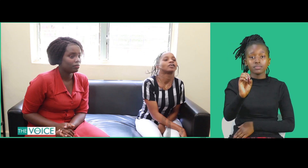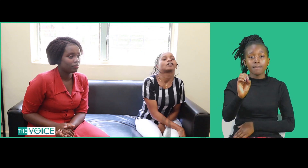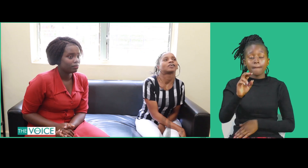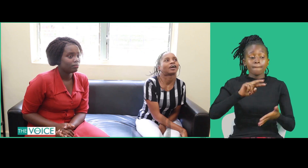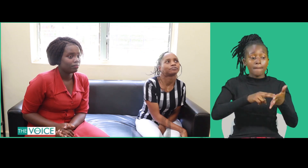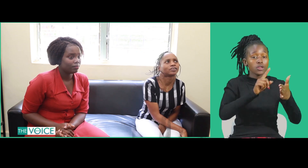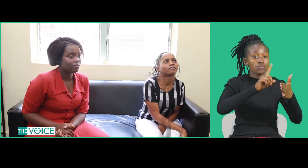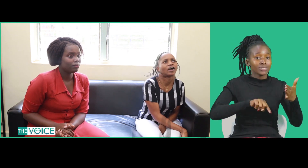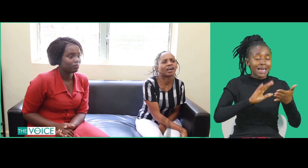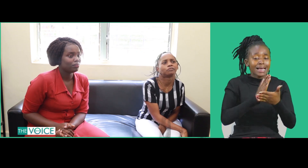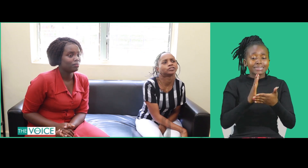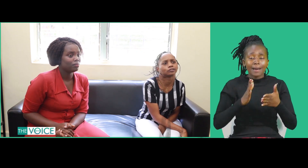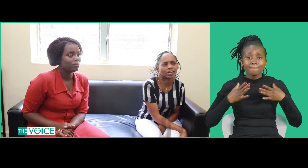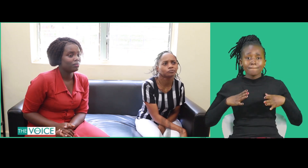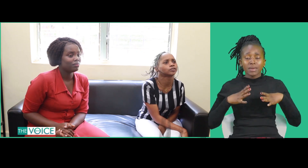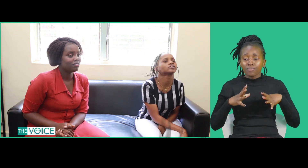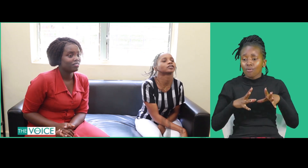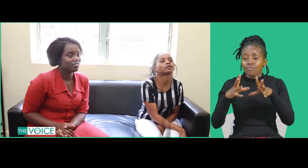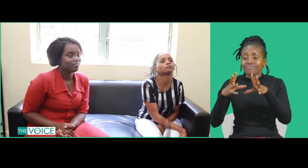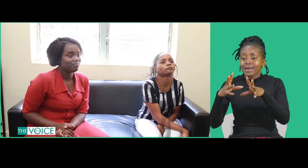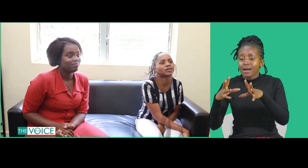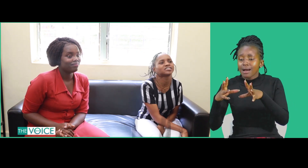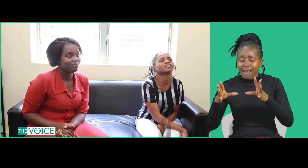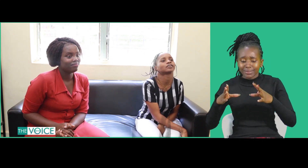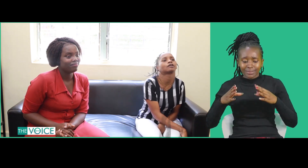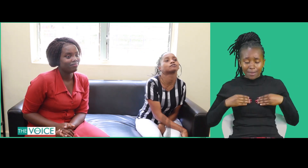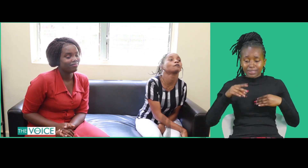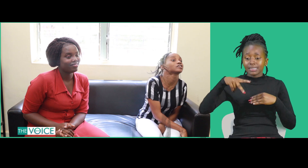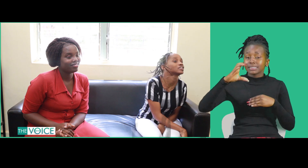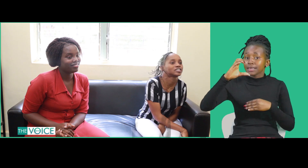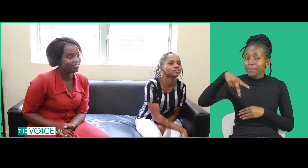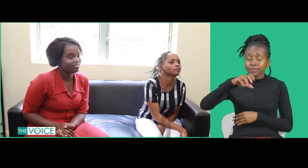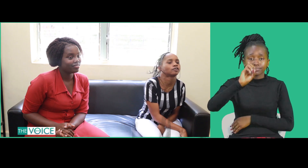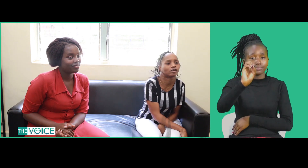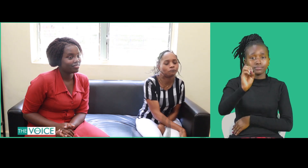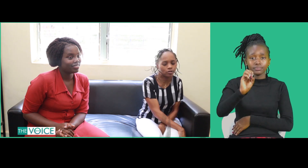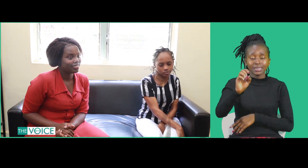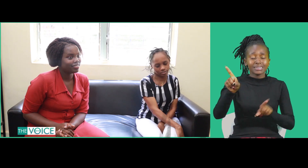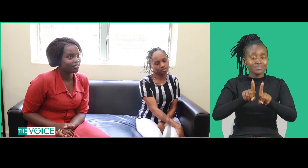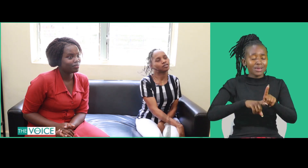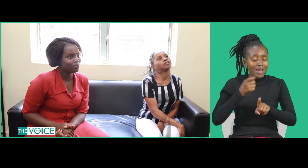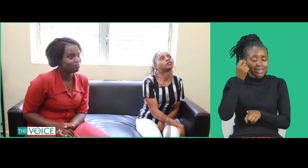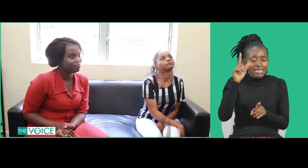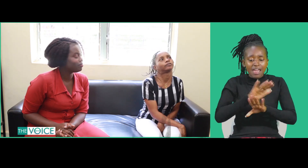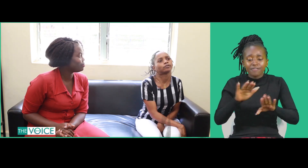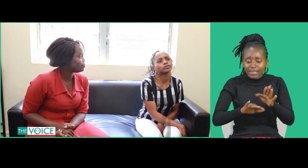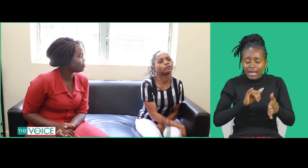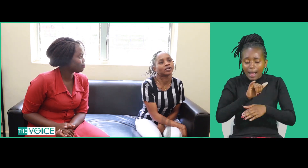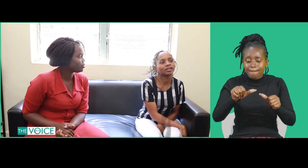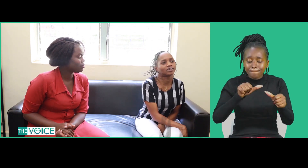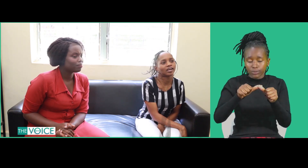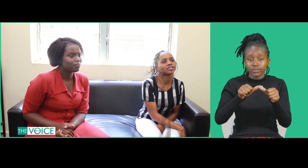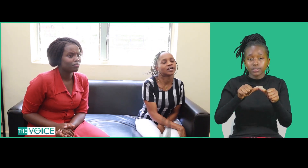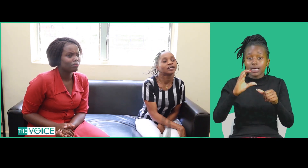people, they have never come to terms with cerebral palsy. They don't know what it is all about. For those